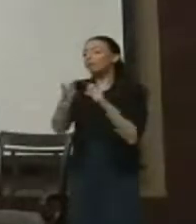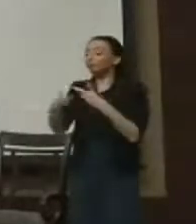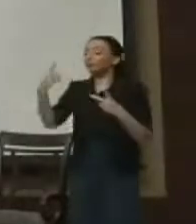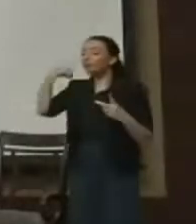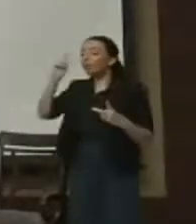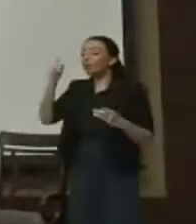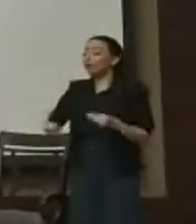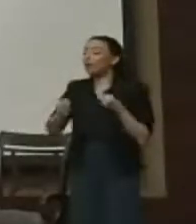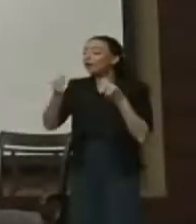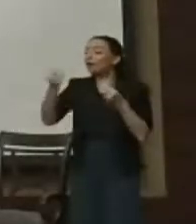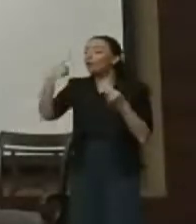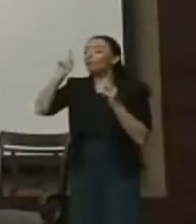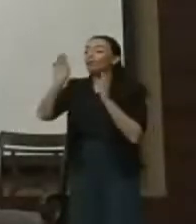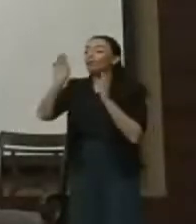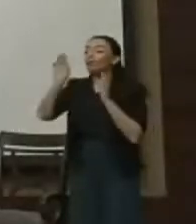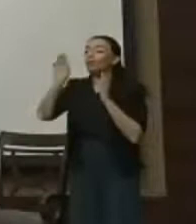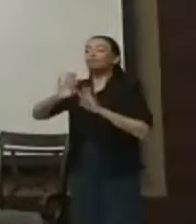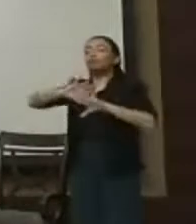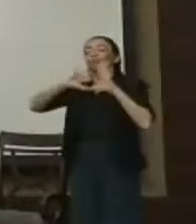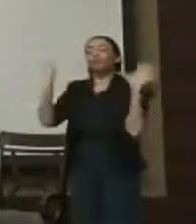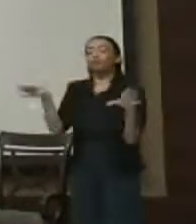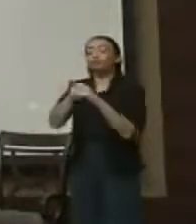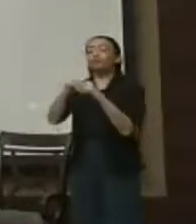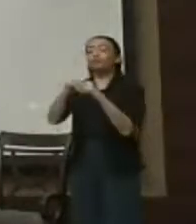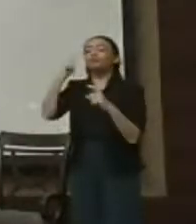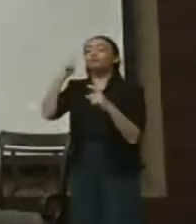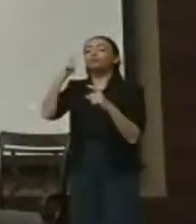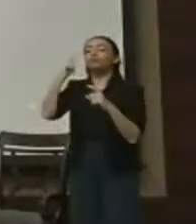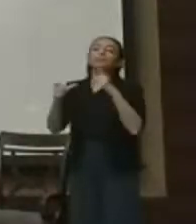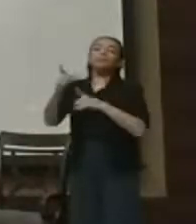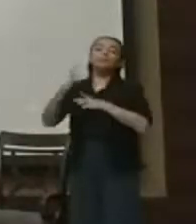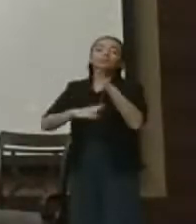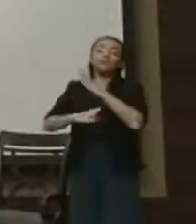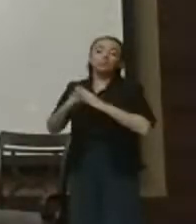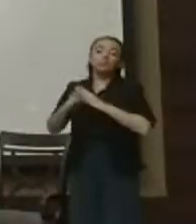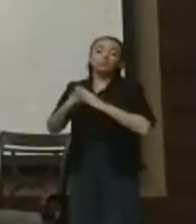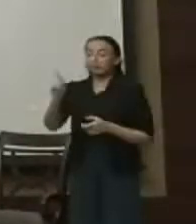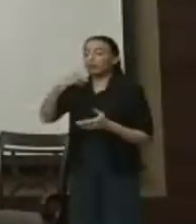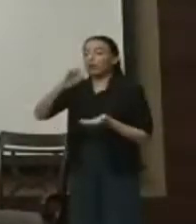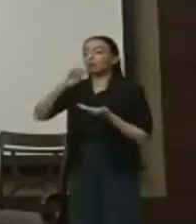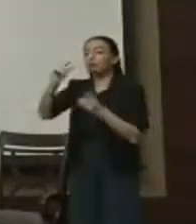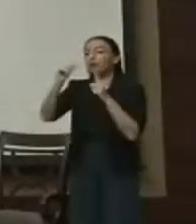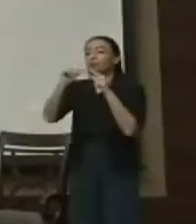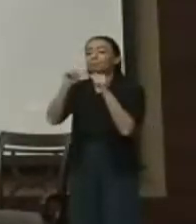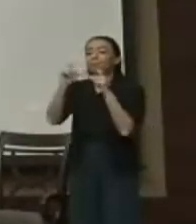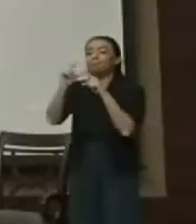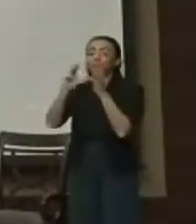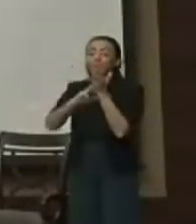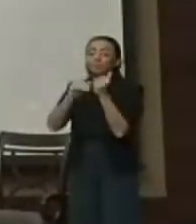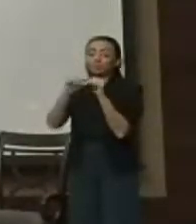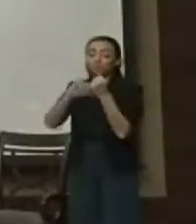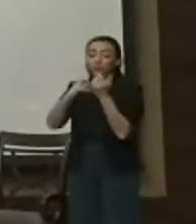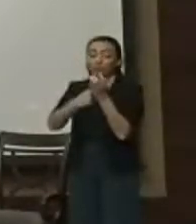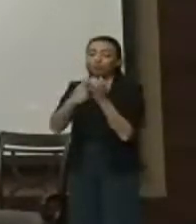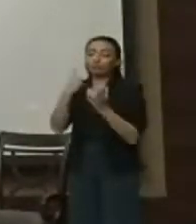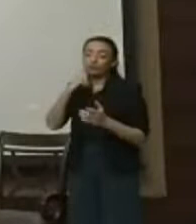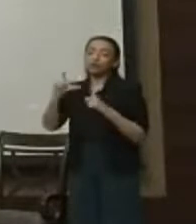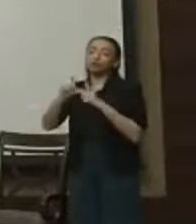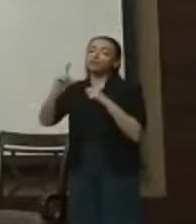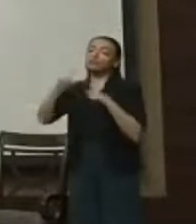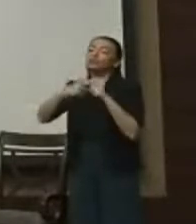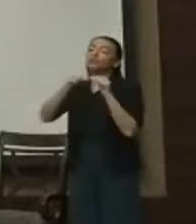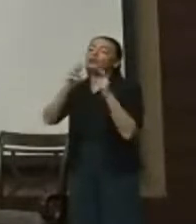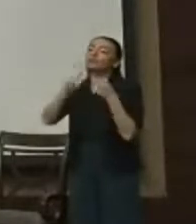ensure the overall development of persons with disabilities. Padma Shri Javed Ahmed Tak.